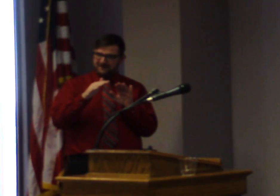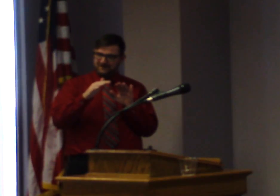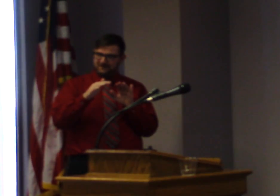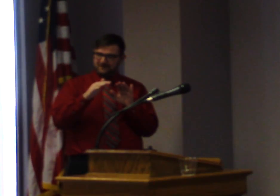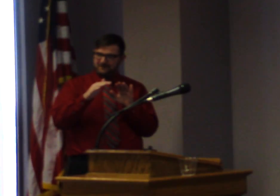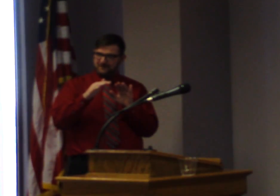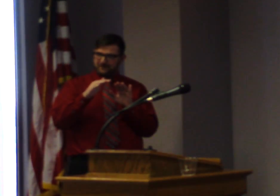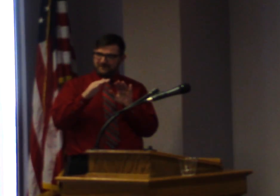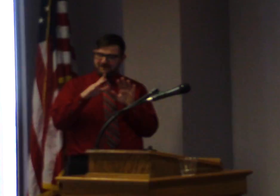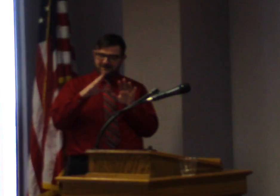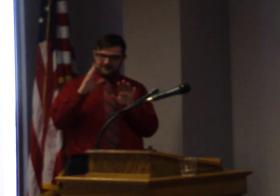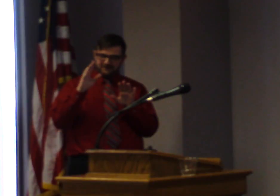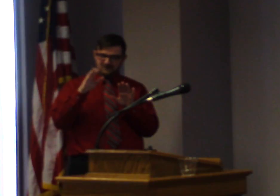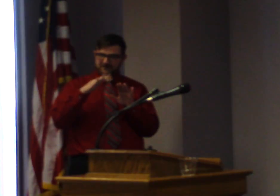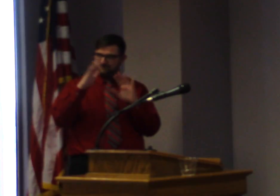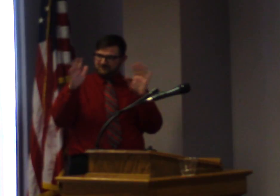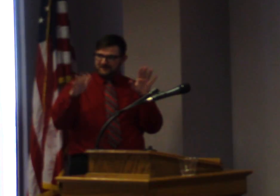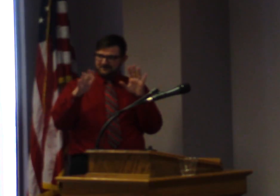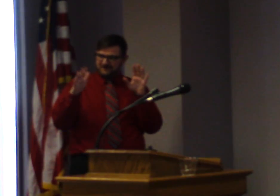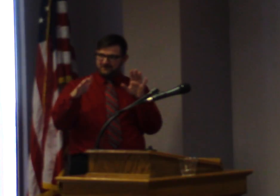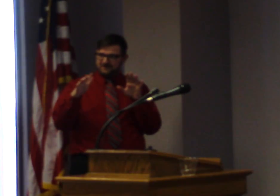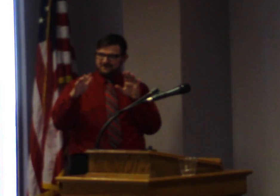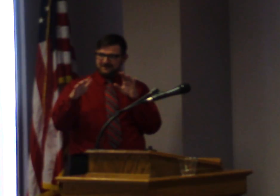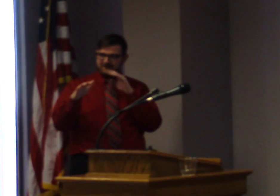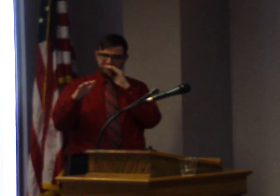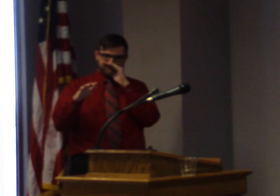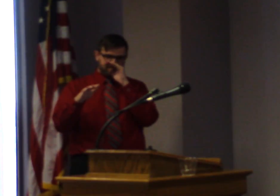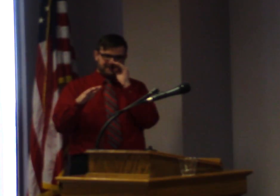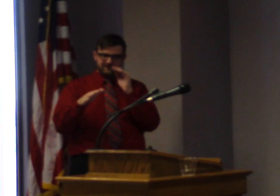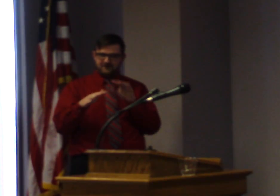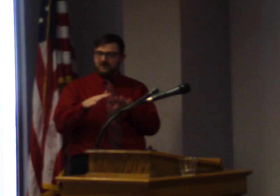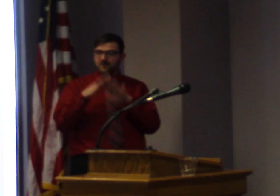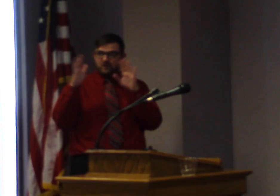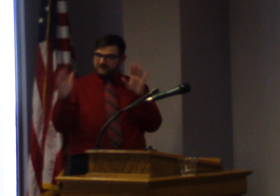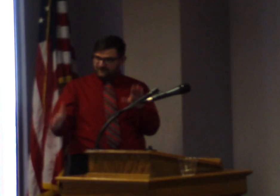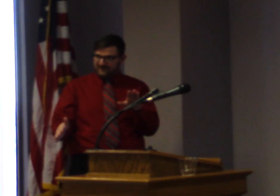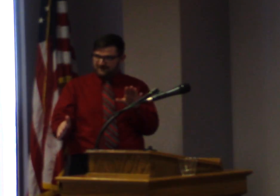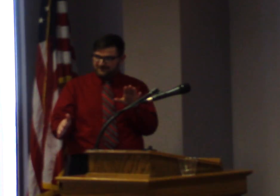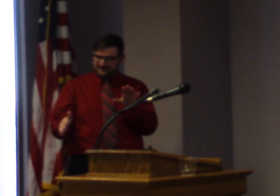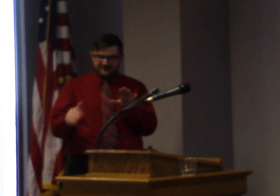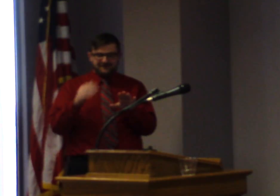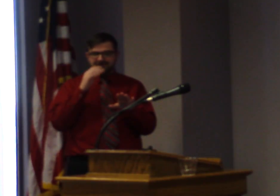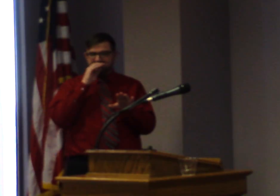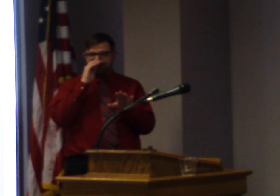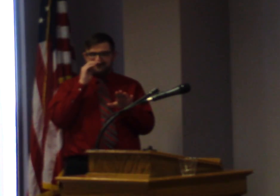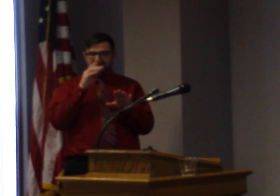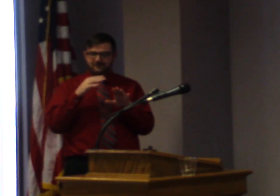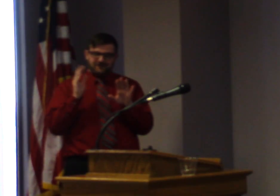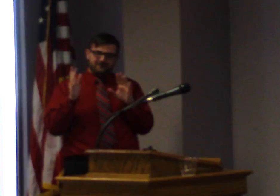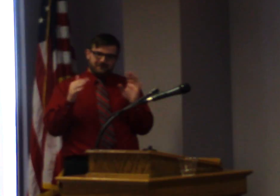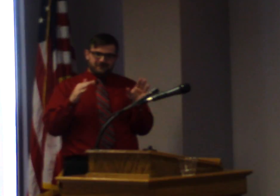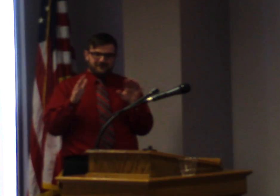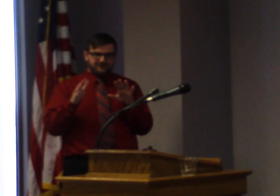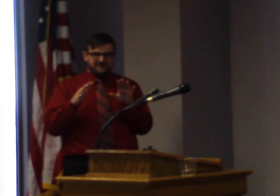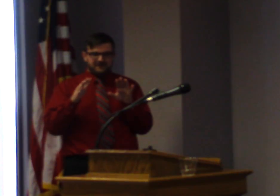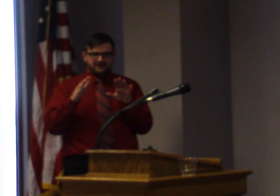Glencoe, where we check to see if you can see the drive or whatever. Of course, I failed. I'm like,